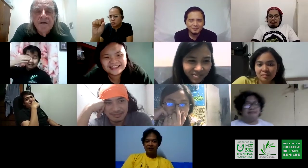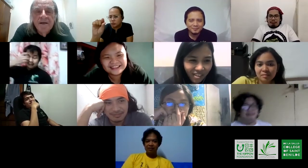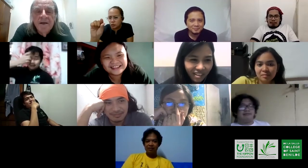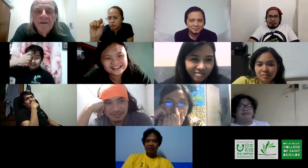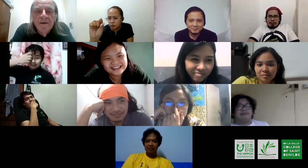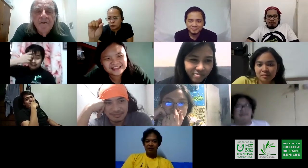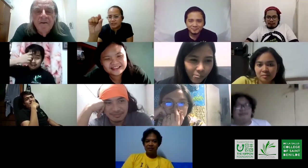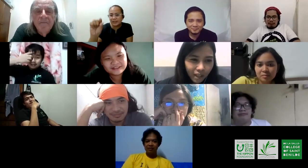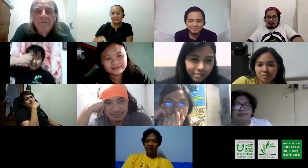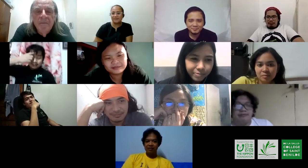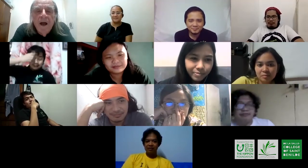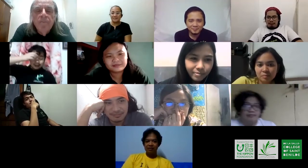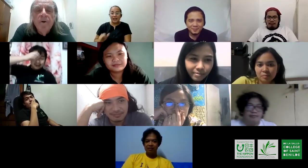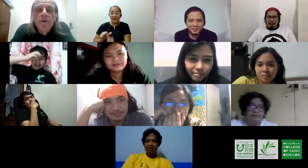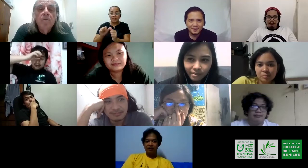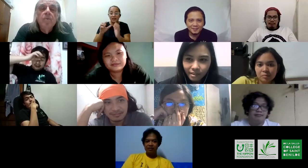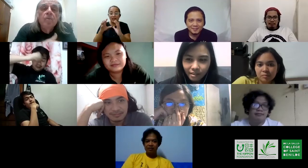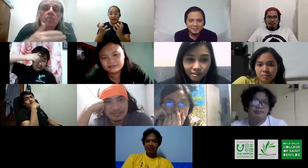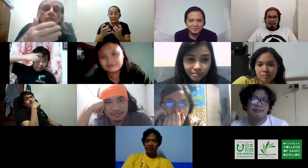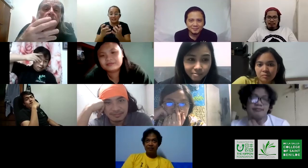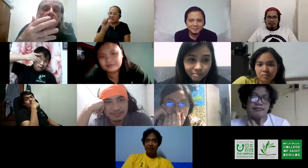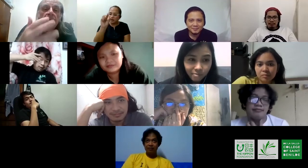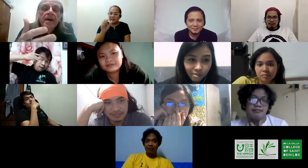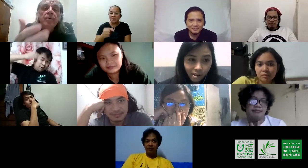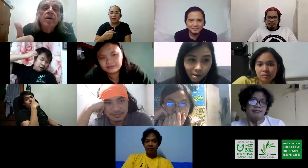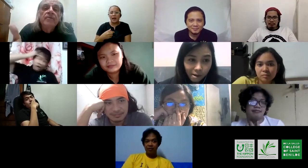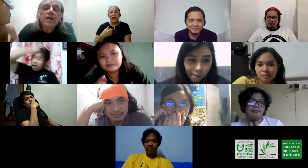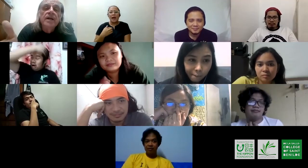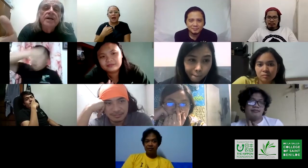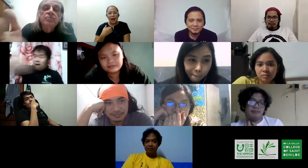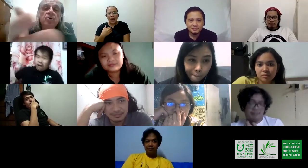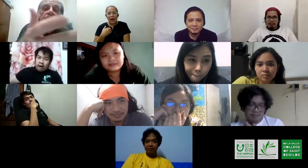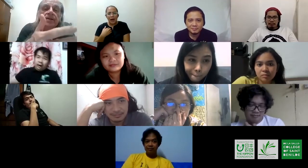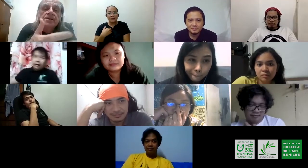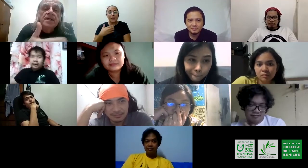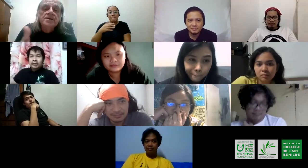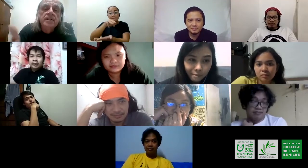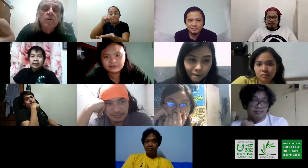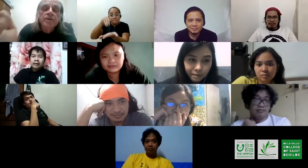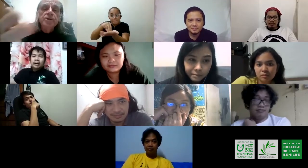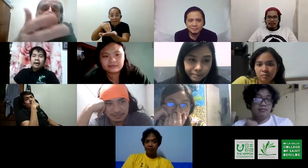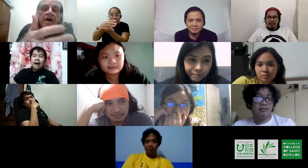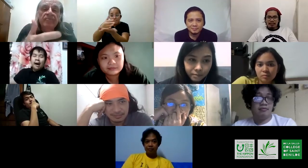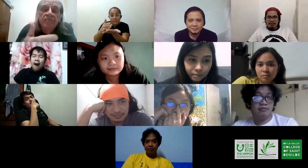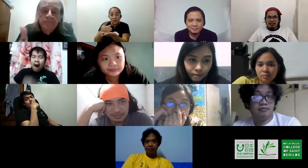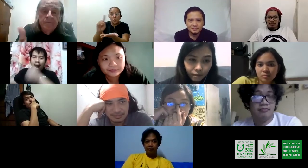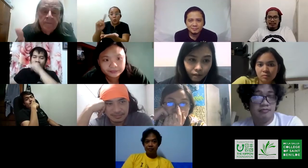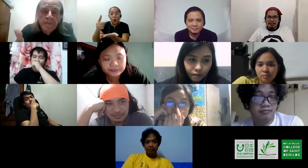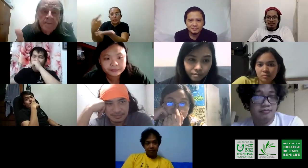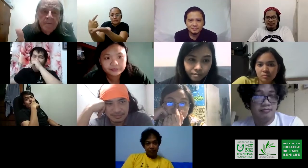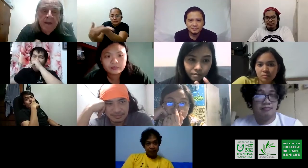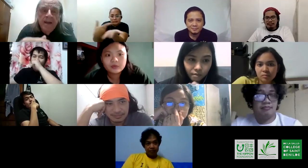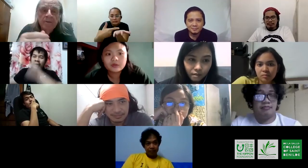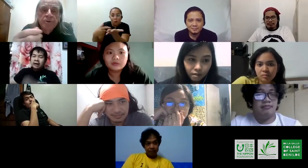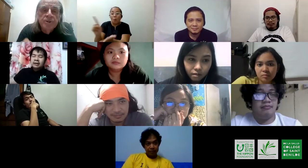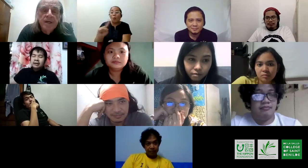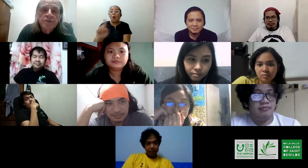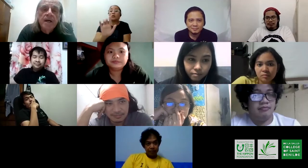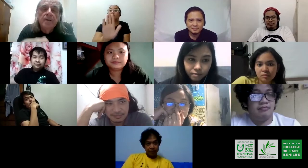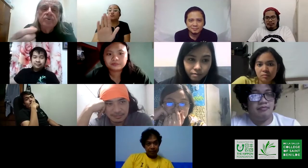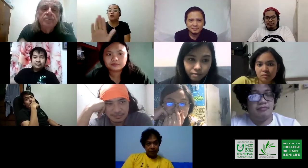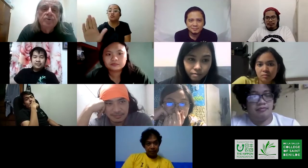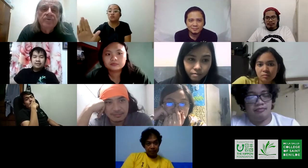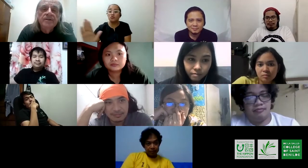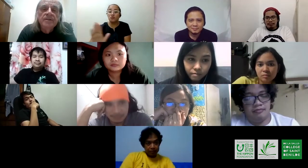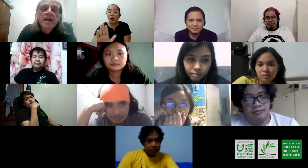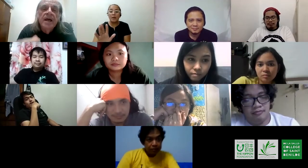class. Our part, the main part of the class will be discussing what you have and how to change it, how